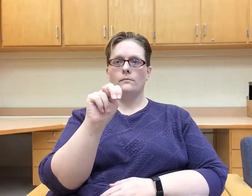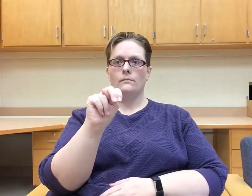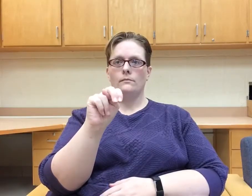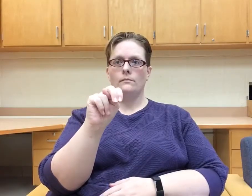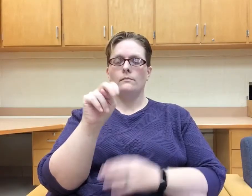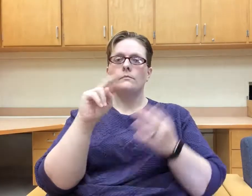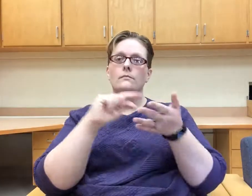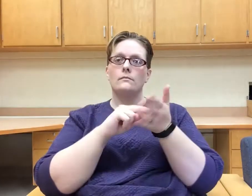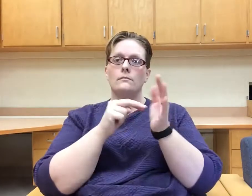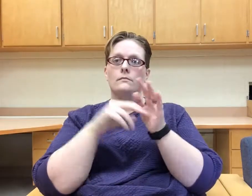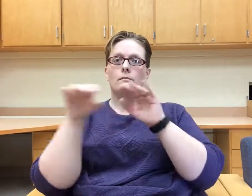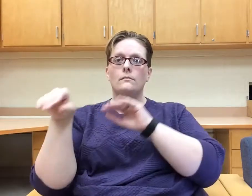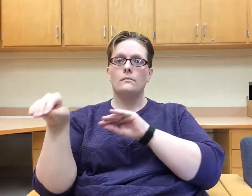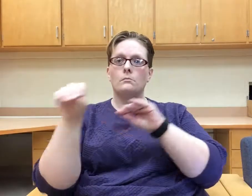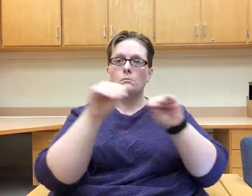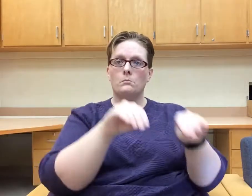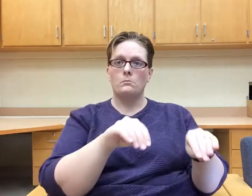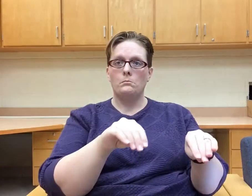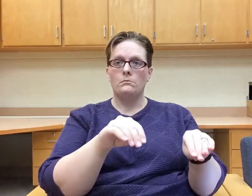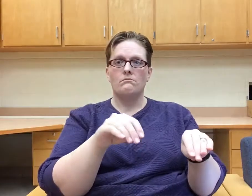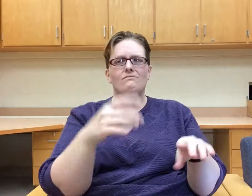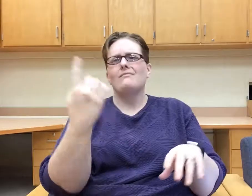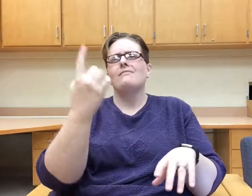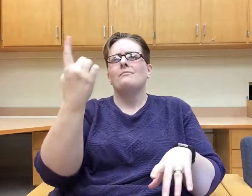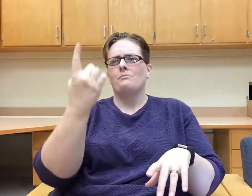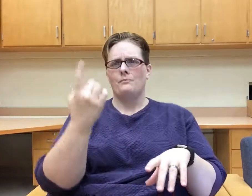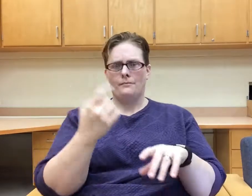The word motion means moving something.